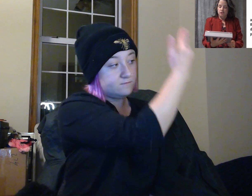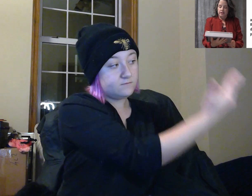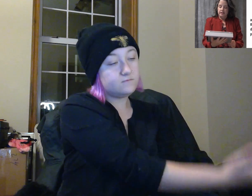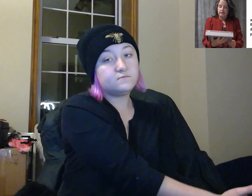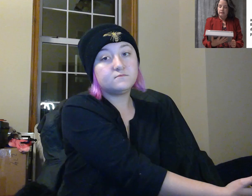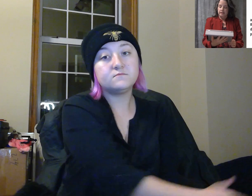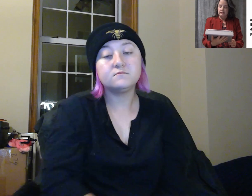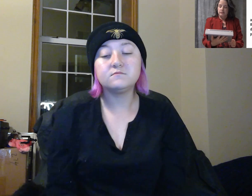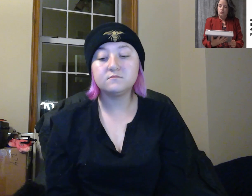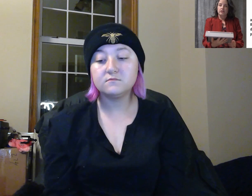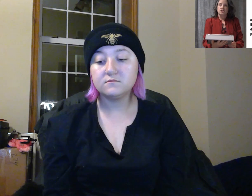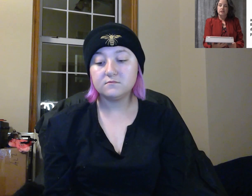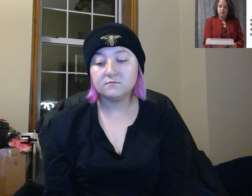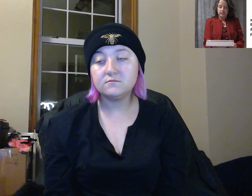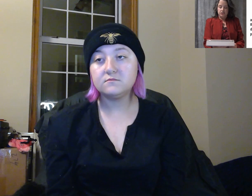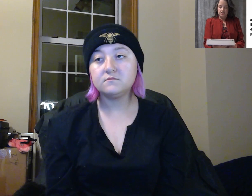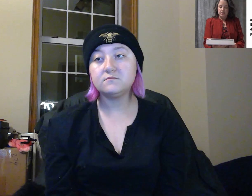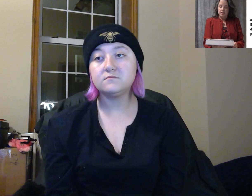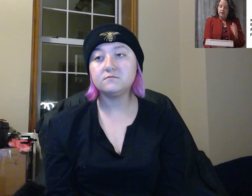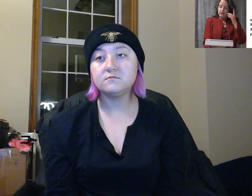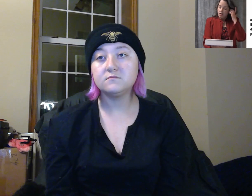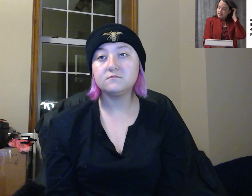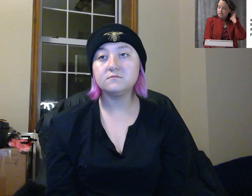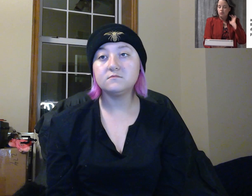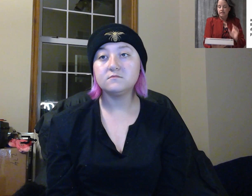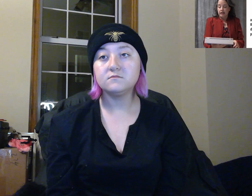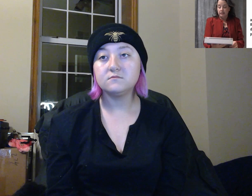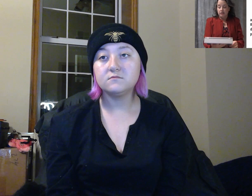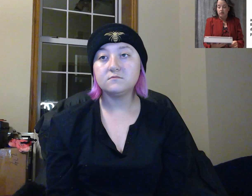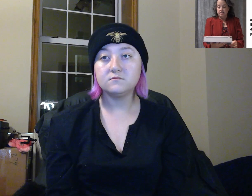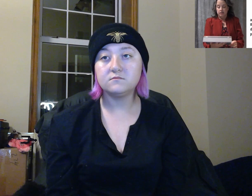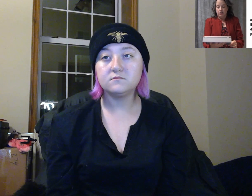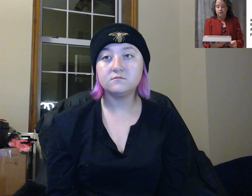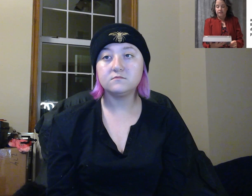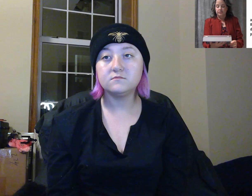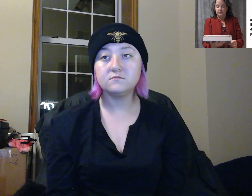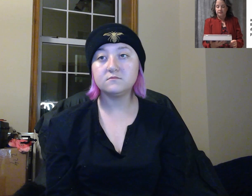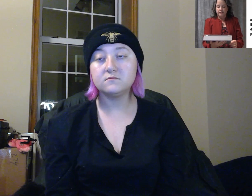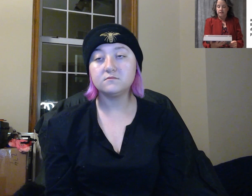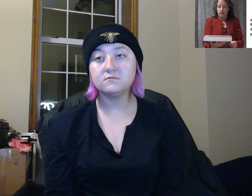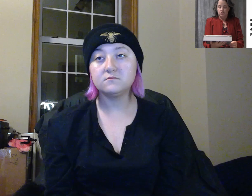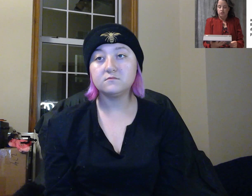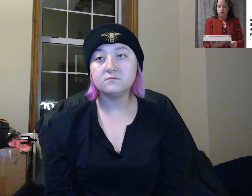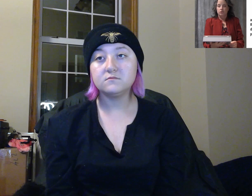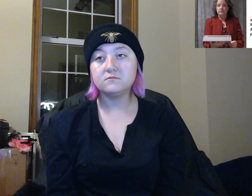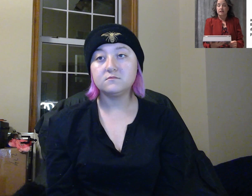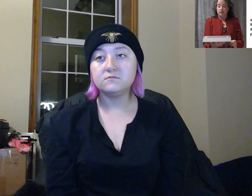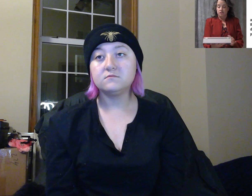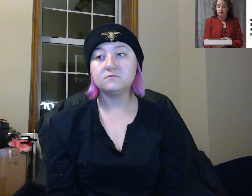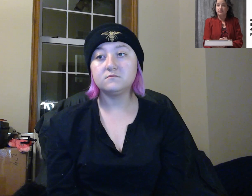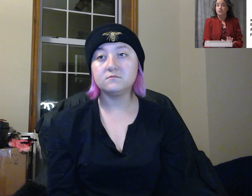is an injury, illness, or congenital condition that causes or is likely to cause a loss or difference of physiological